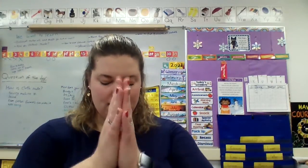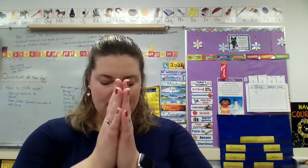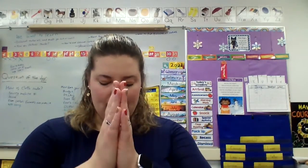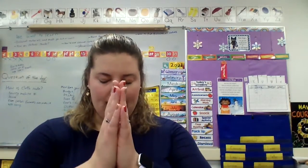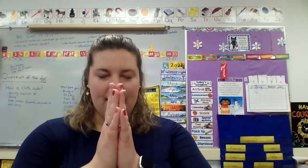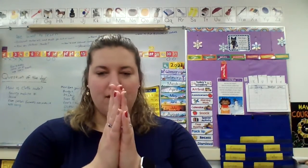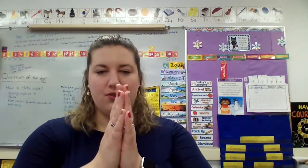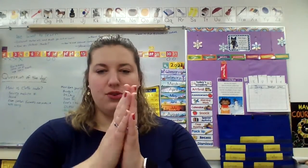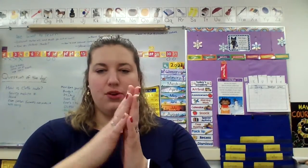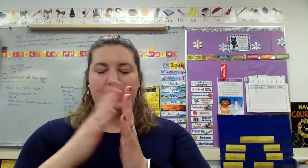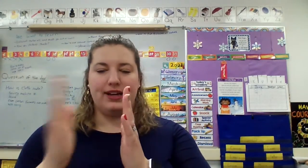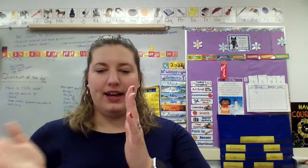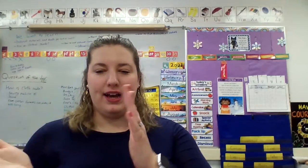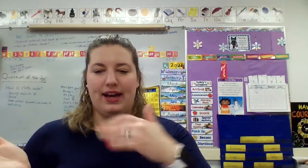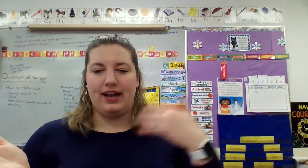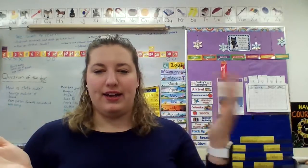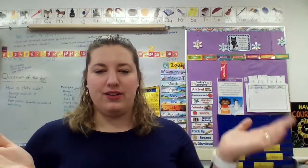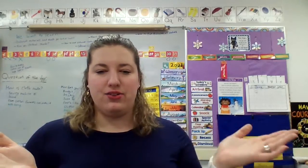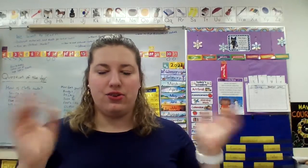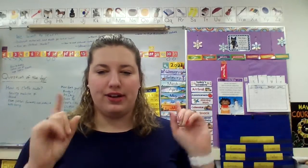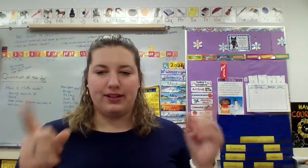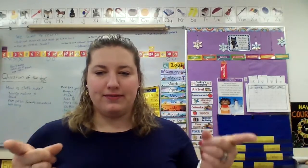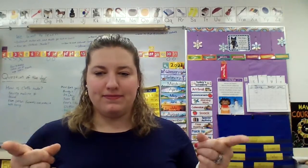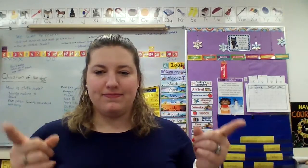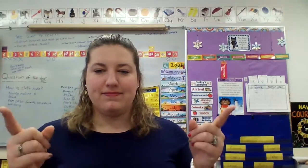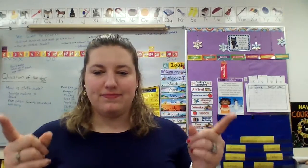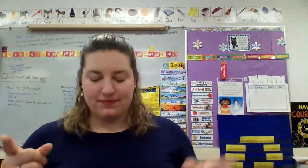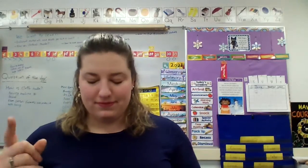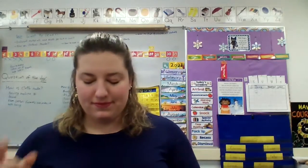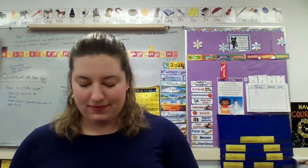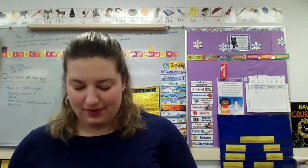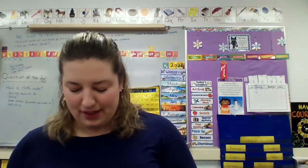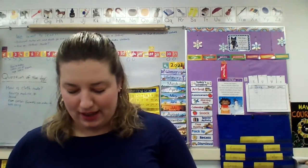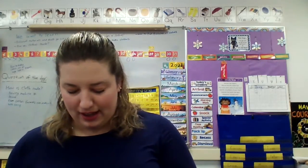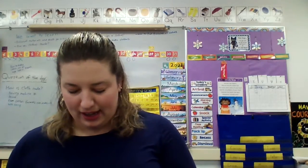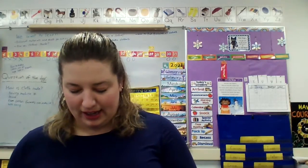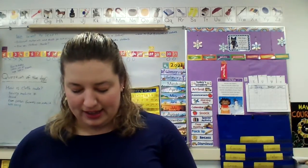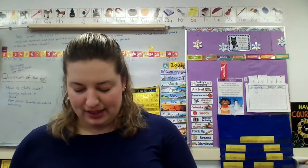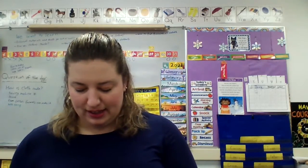Enjoy, enjoy, enjoy. Excellent.